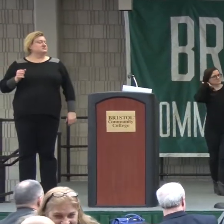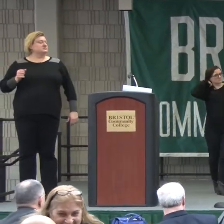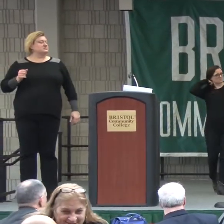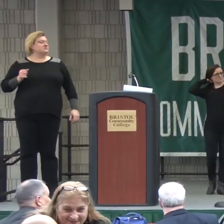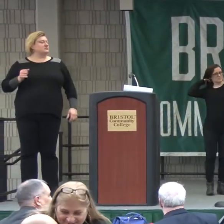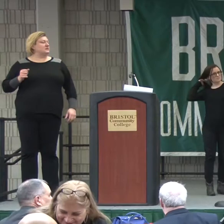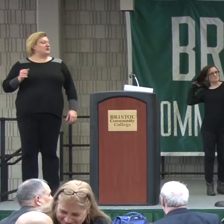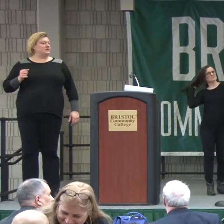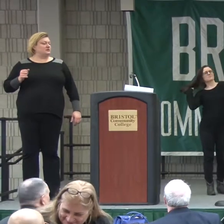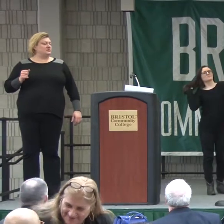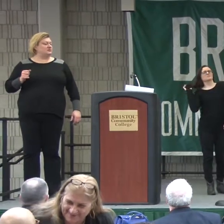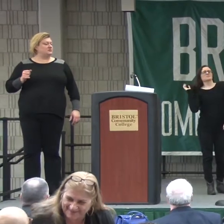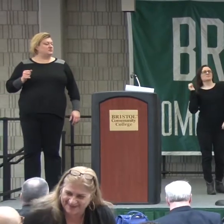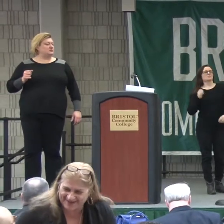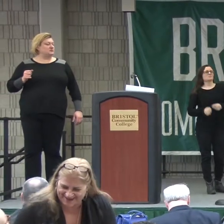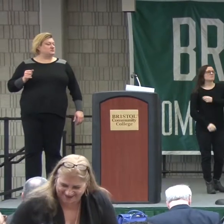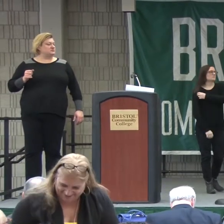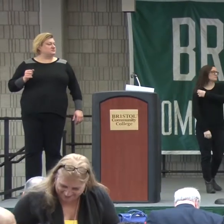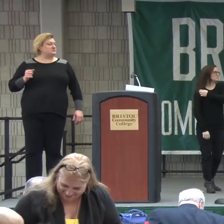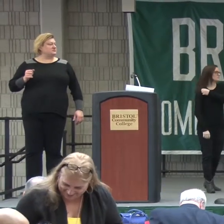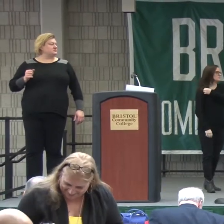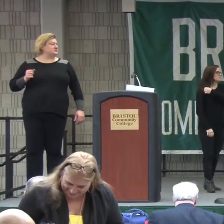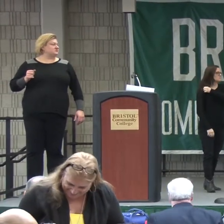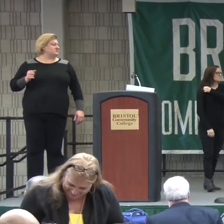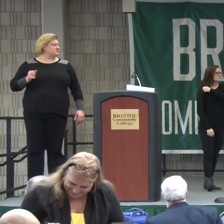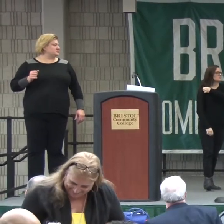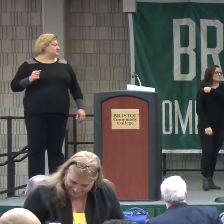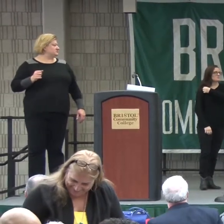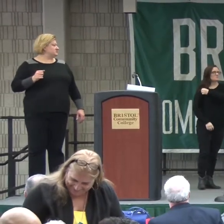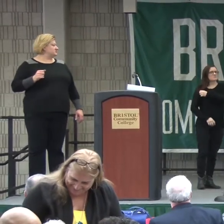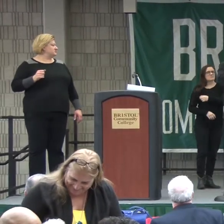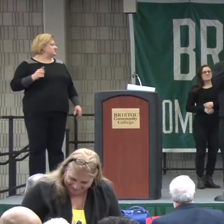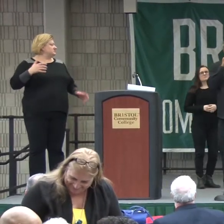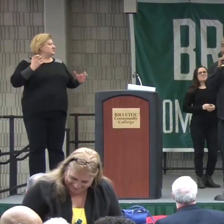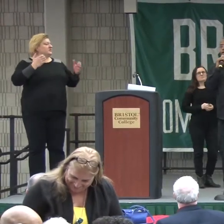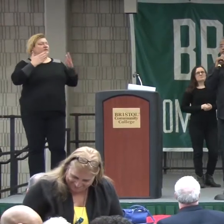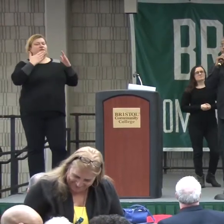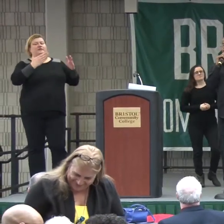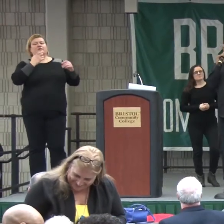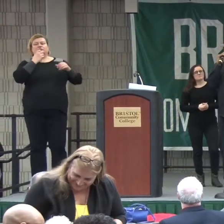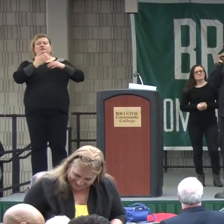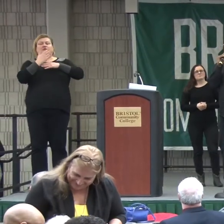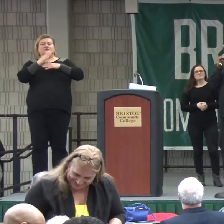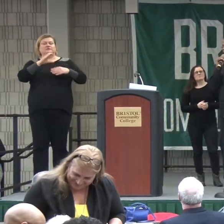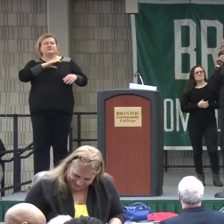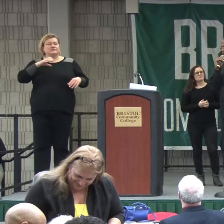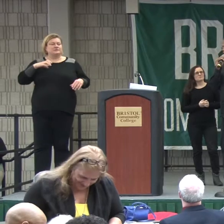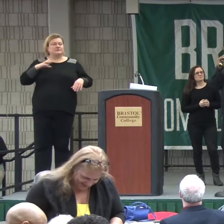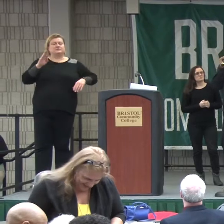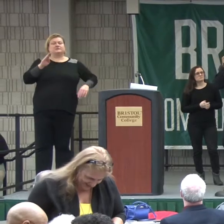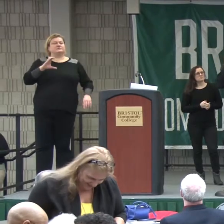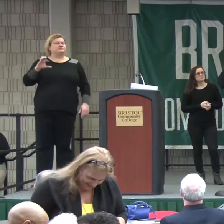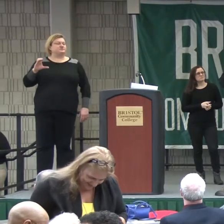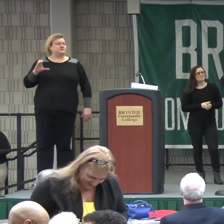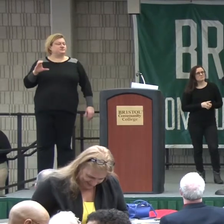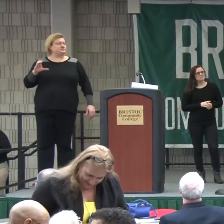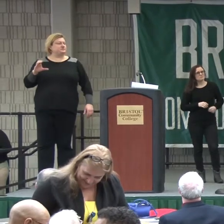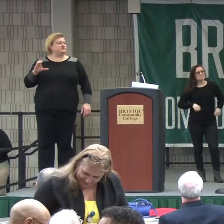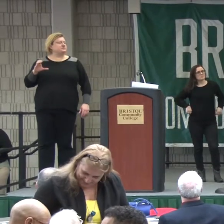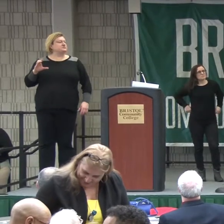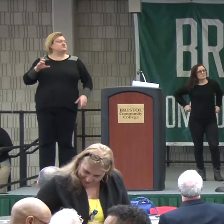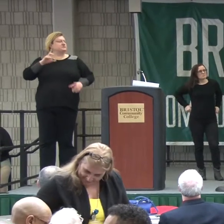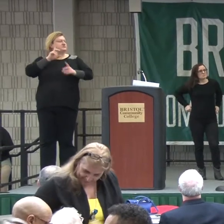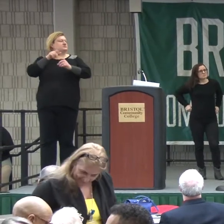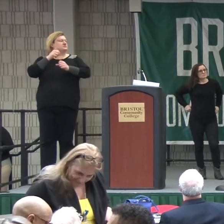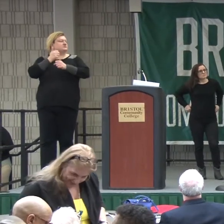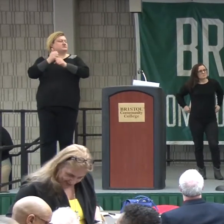I'm here to want to thank the Breakfast Committee, Bristol Community College, for putting on such